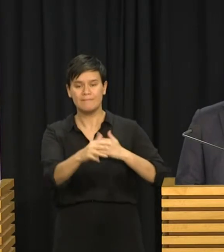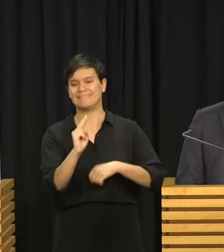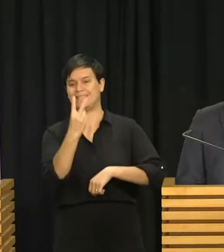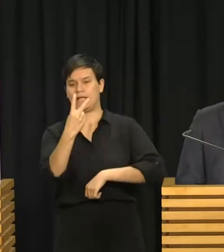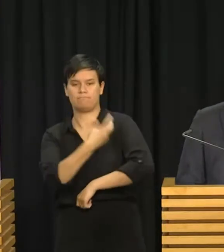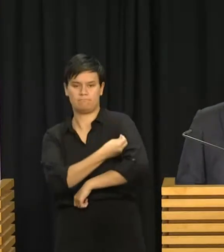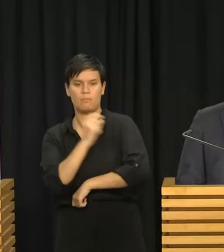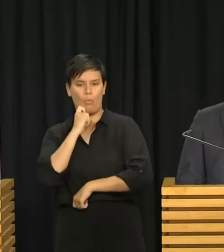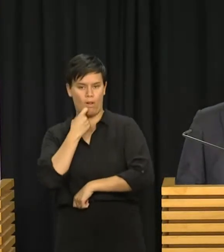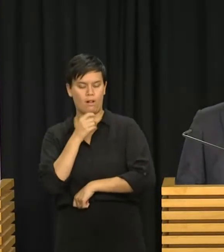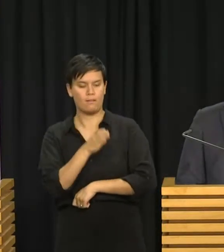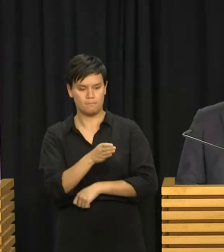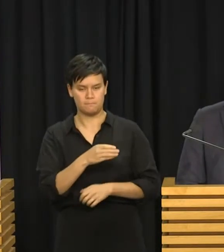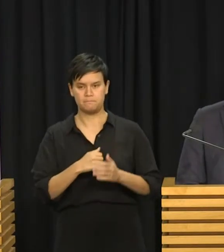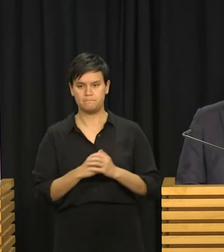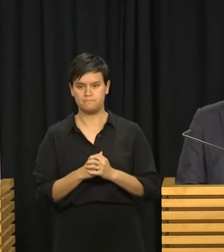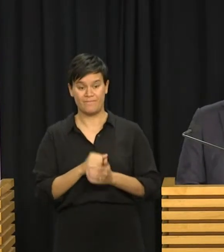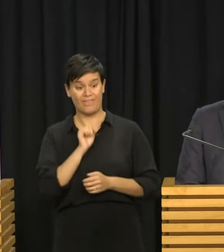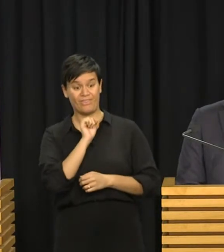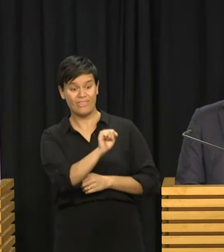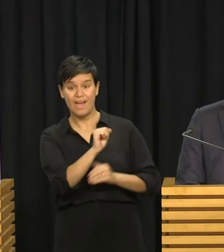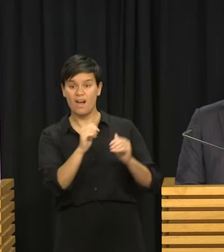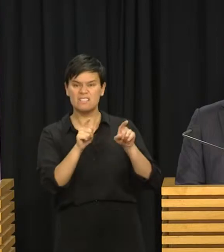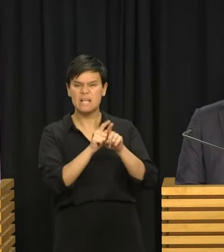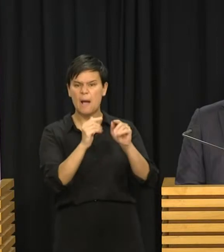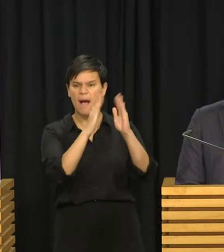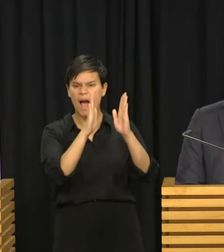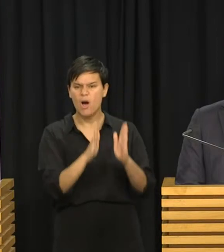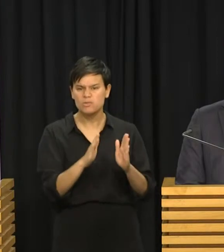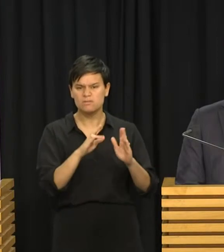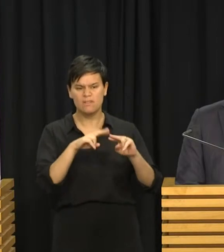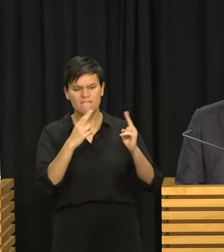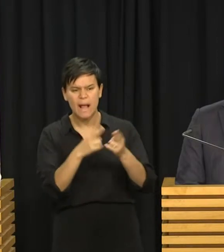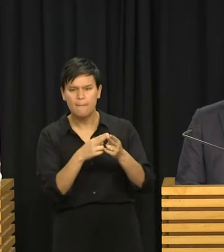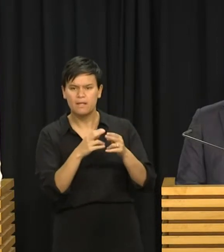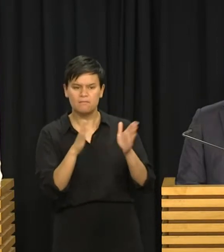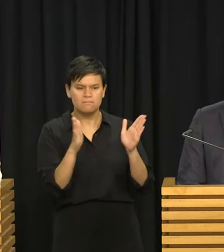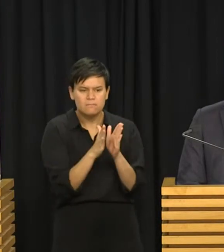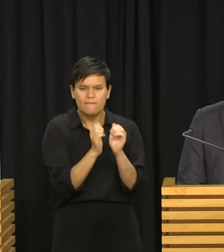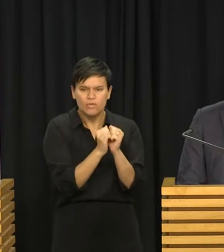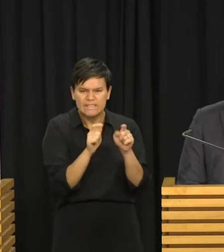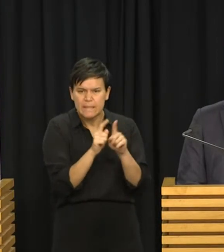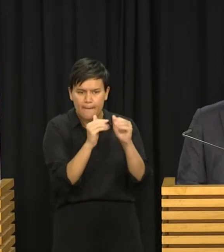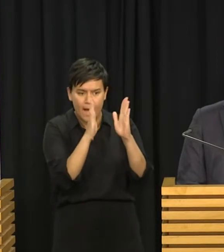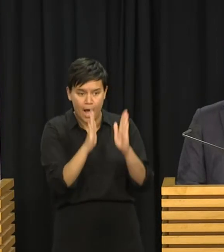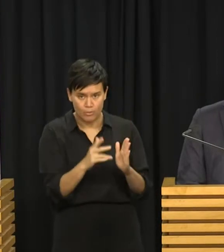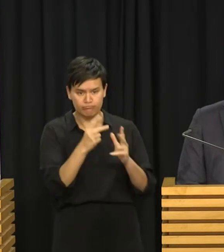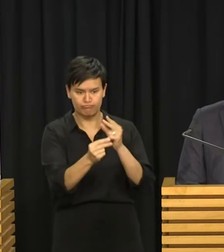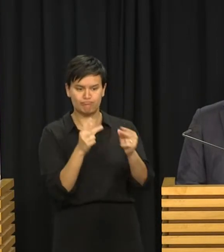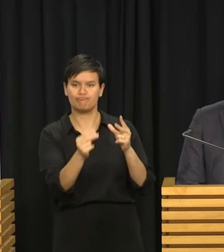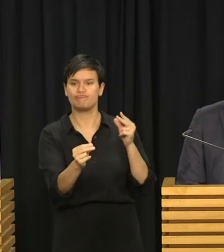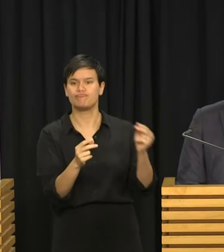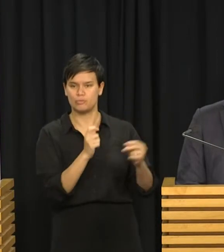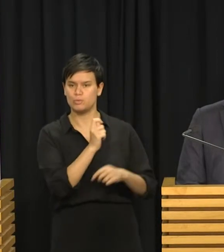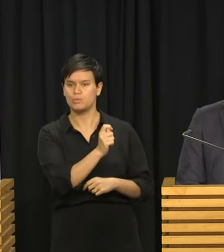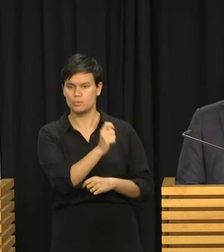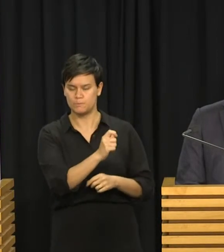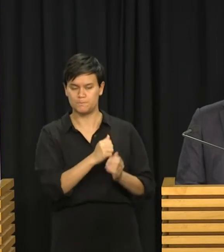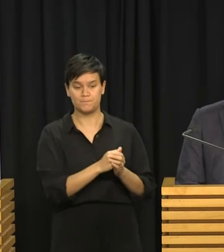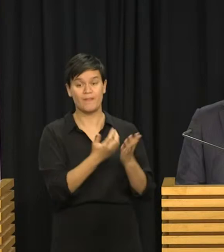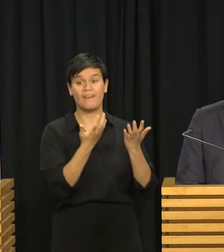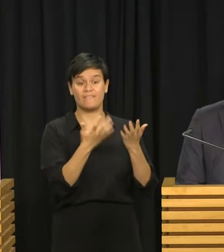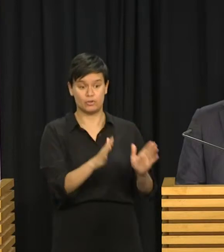been vaccinating the household contacts of these workers, a group of roughly 50,000 people, and we expect to begin vaccinating tranche